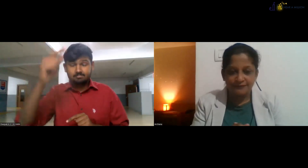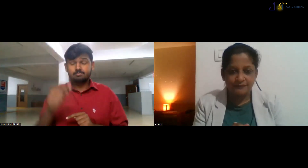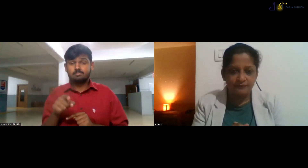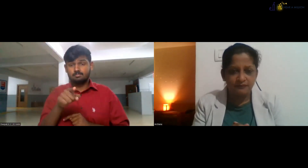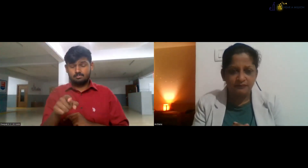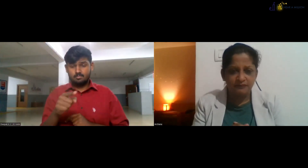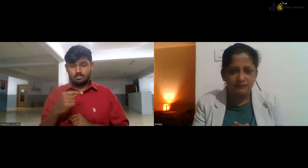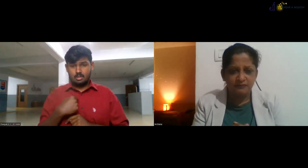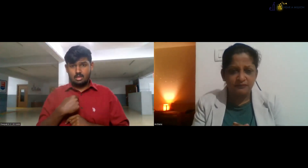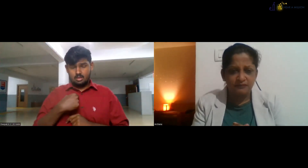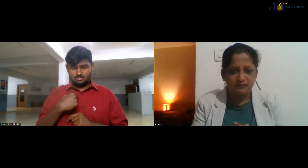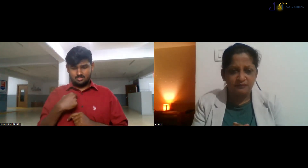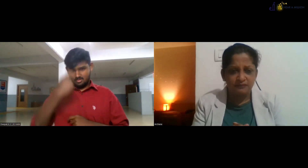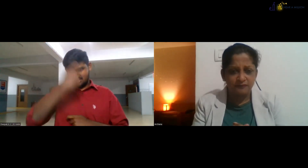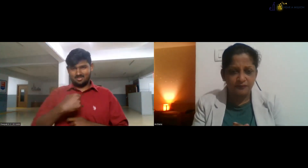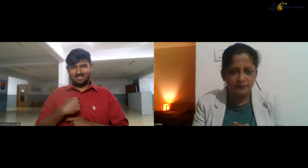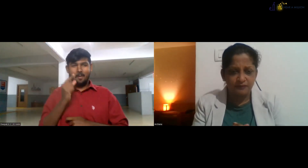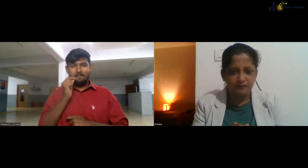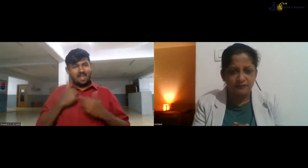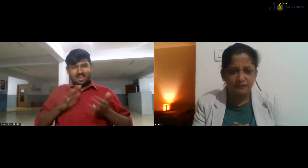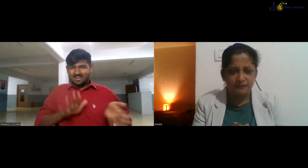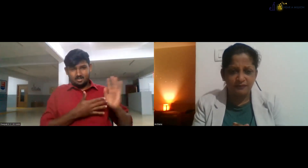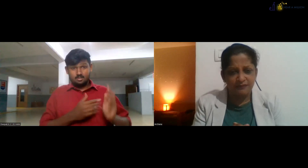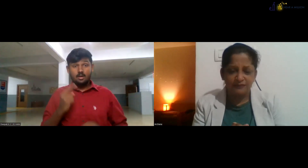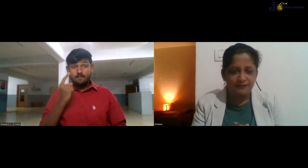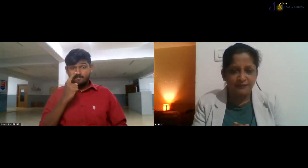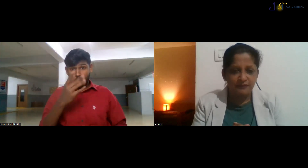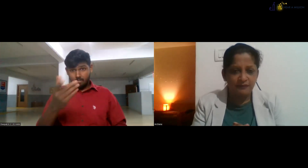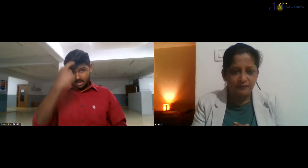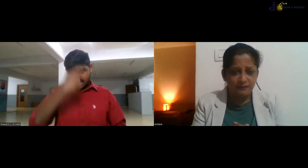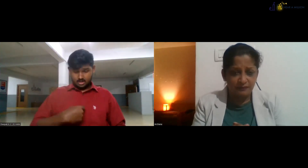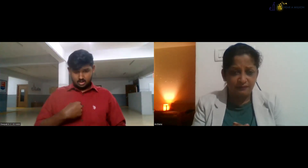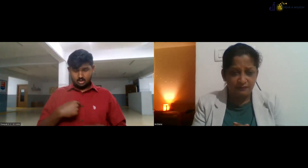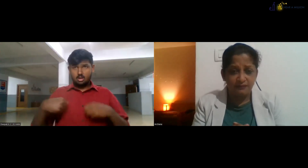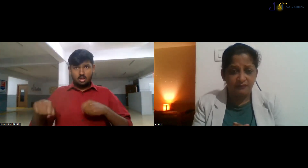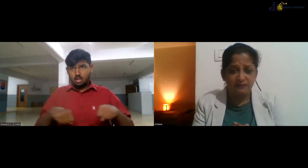a bike, so what, as you see yourself, like